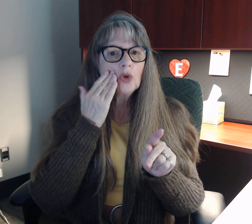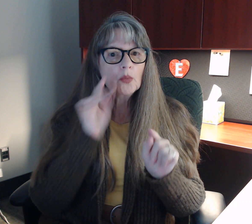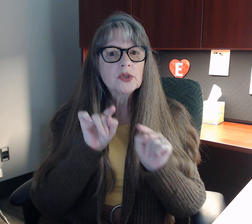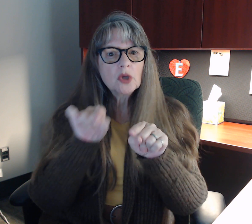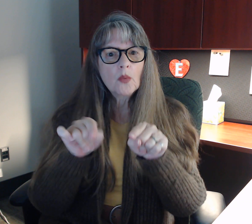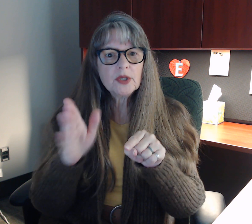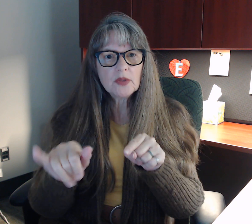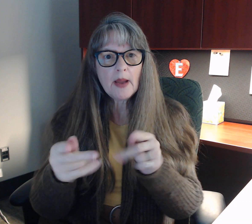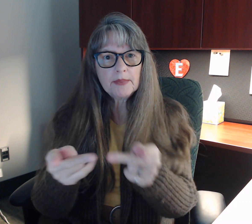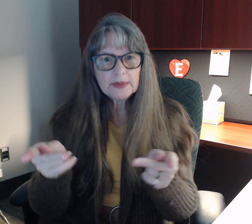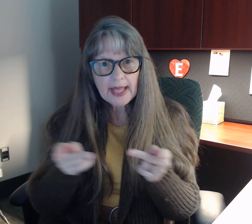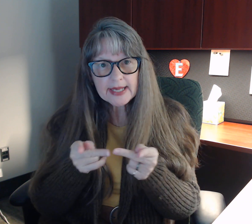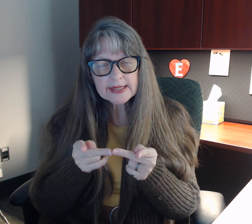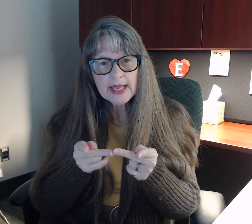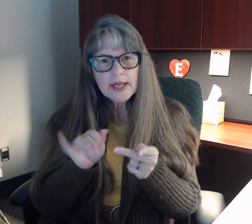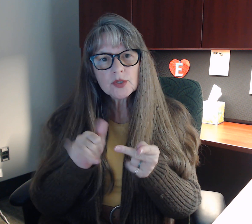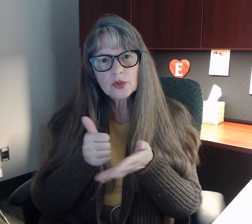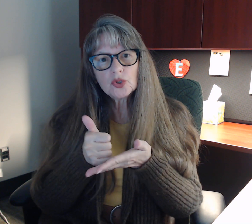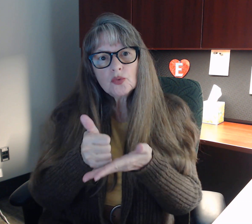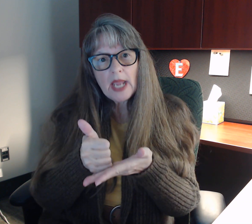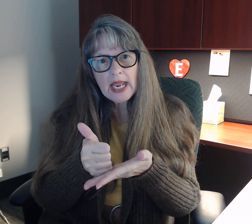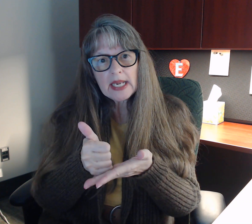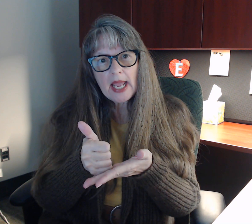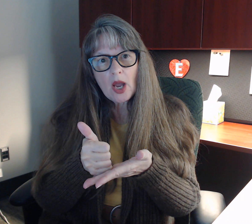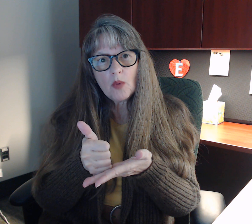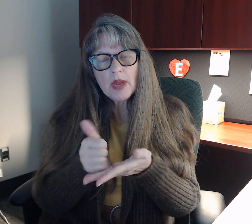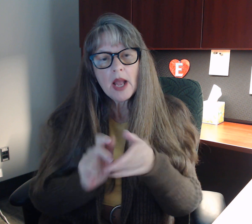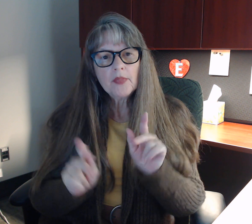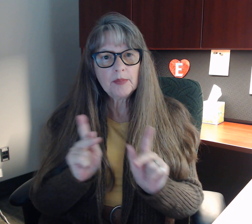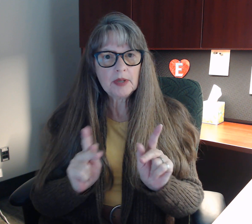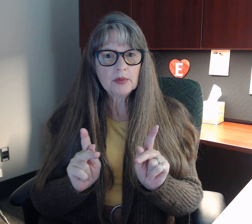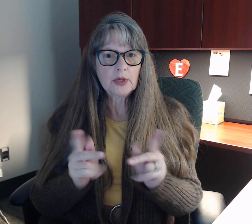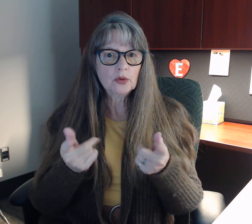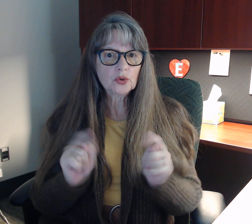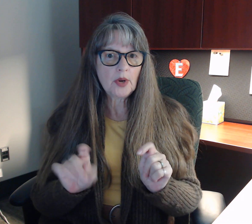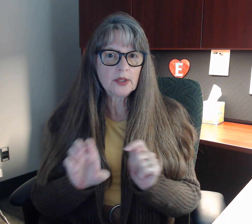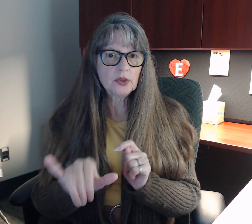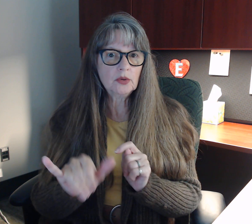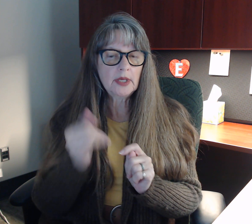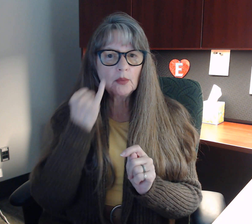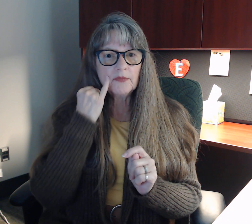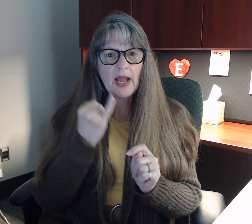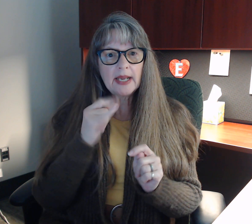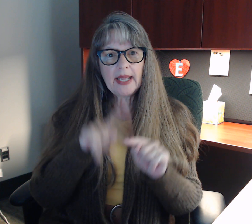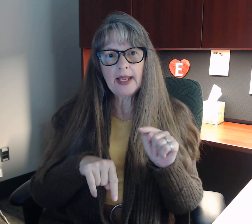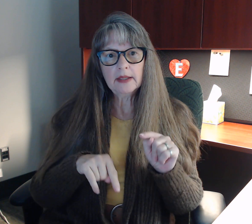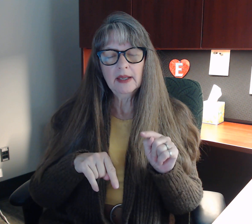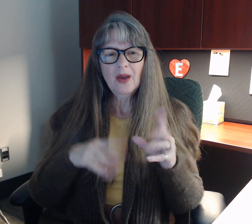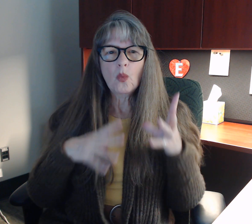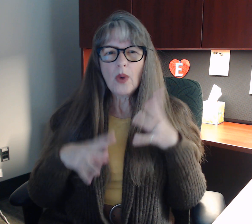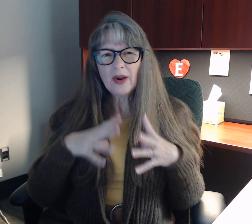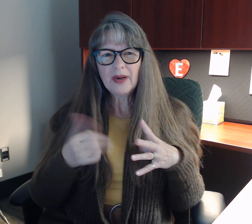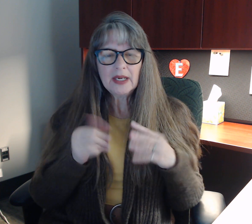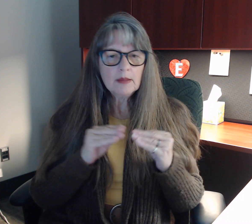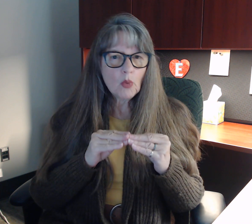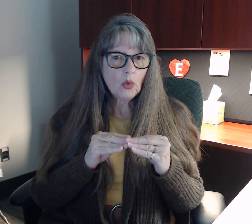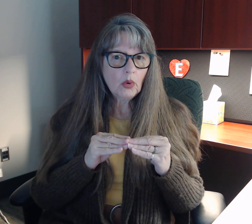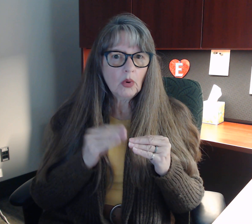it's going to that place, so that you can help the people that you're trying to do. Like, well, if I can't wear it anymore, or